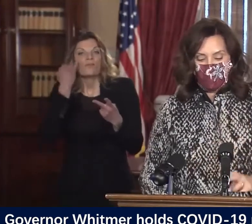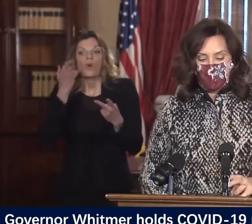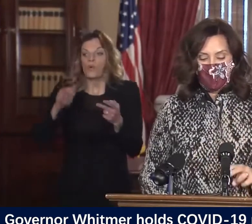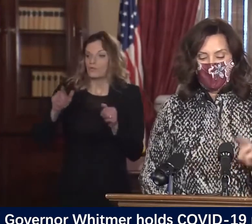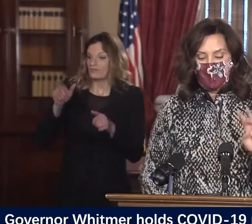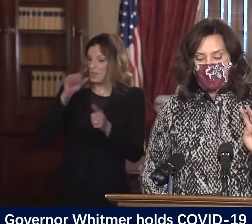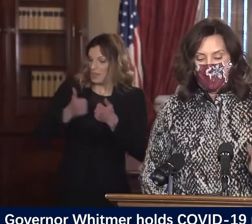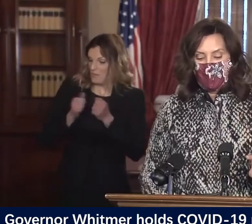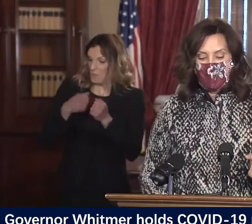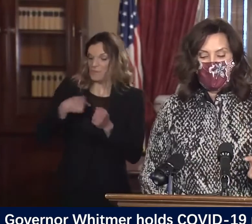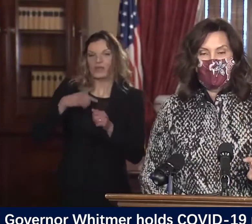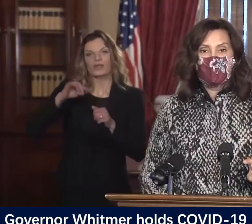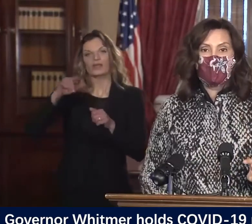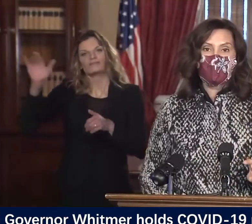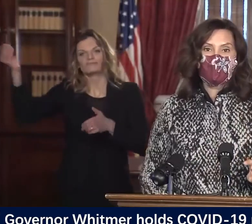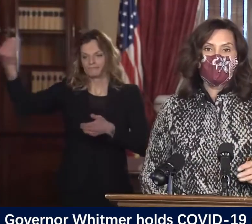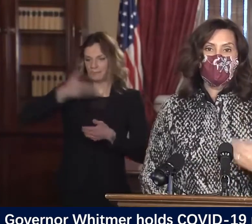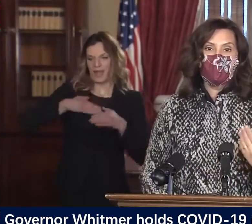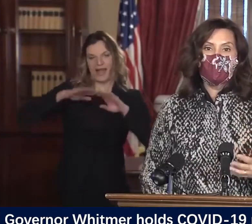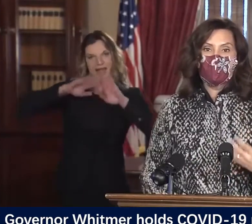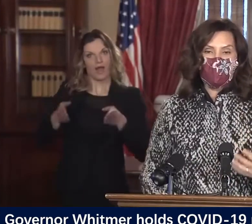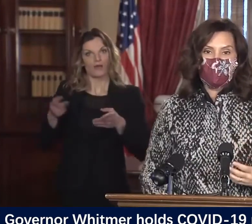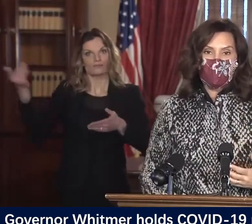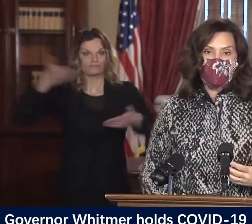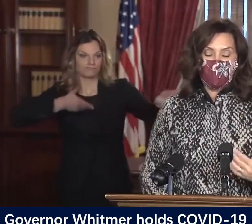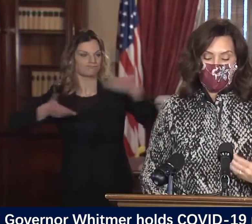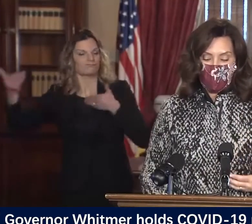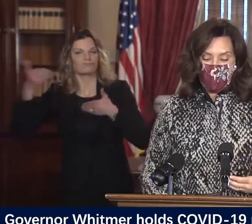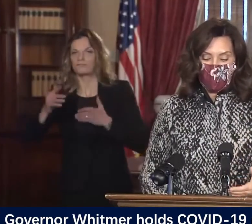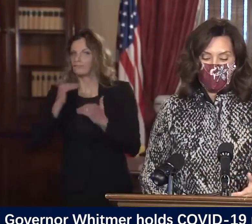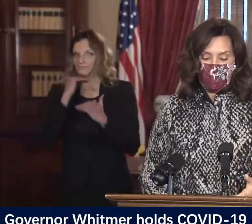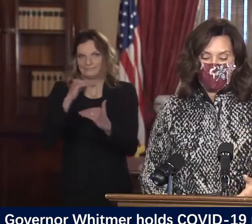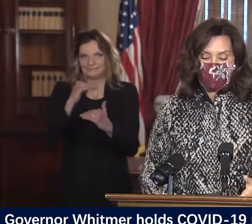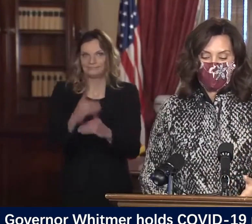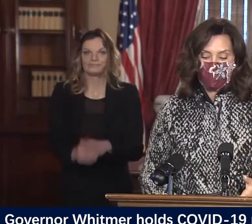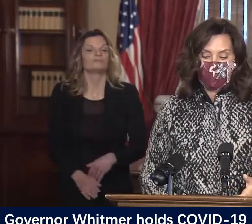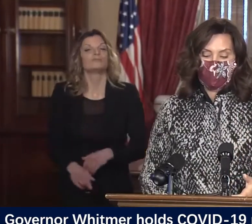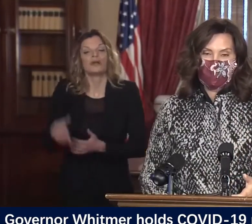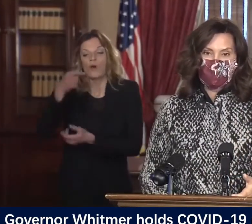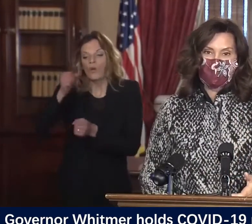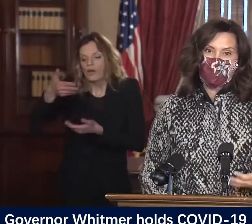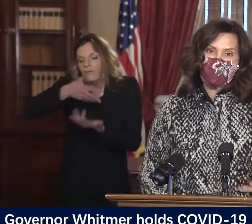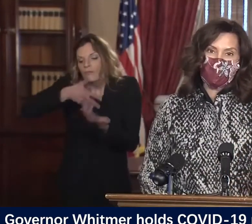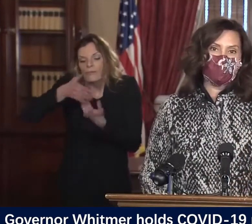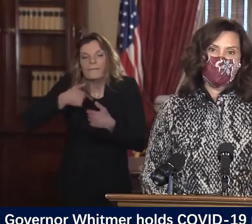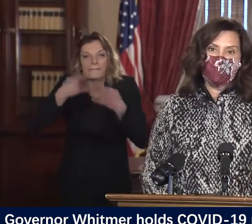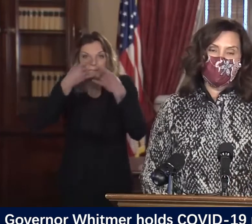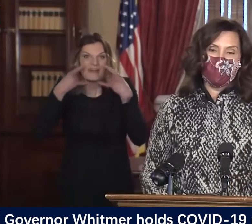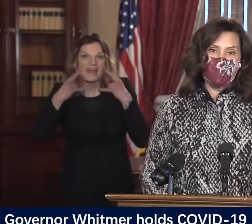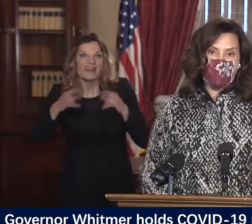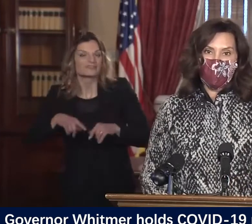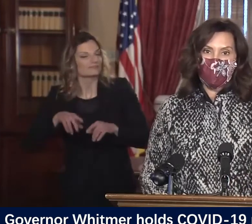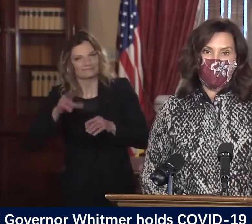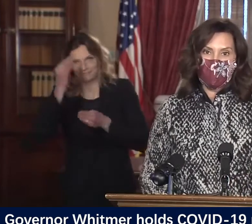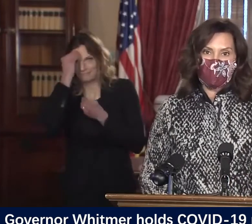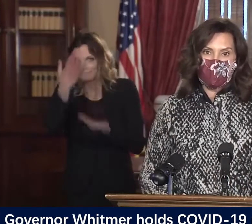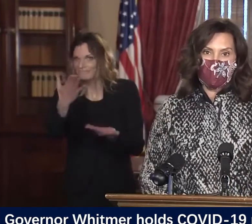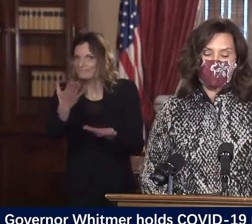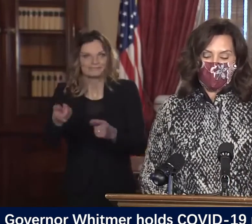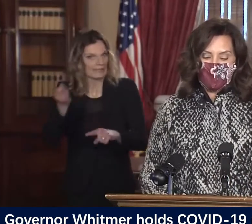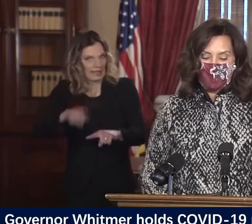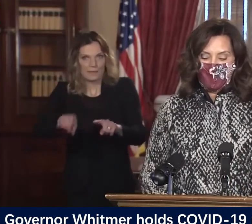households, and gatherings where people come together without wearing masks. That's just simply how COVID-19